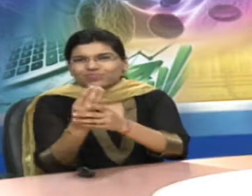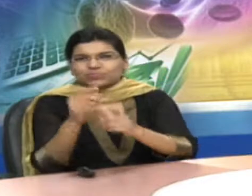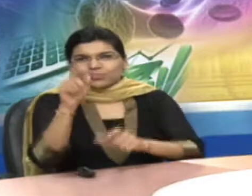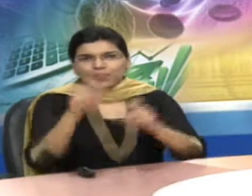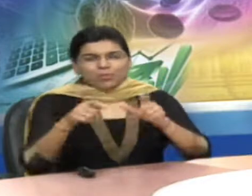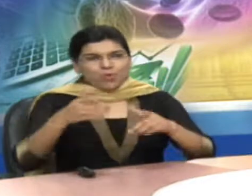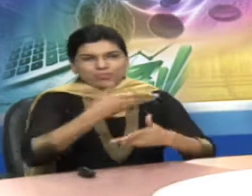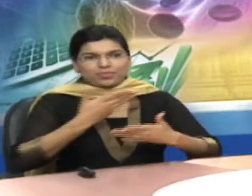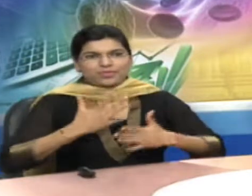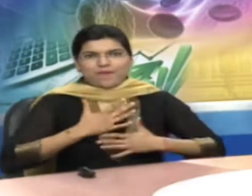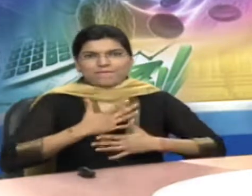there.